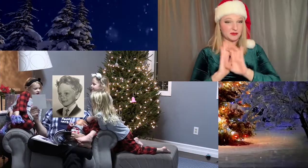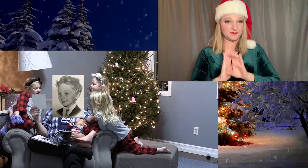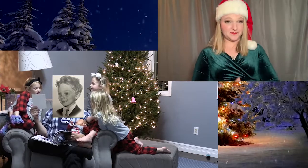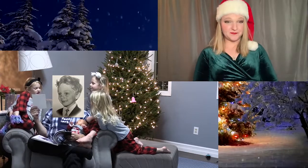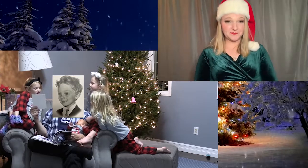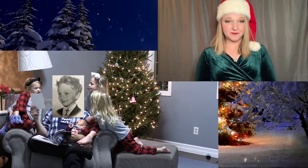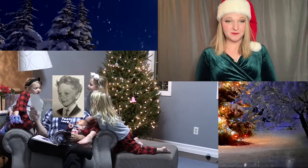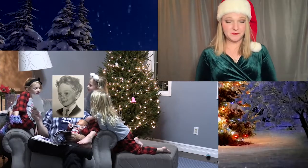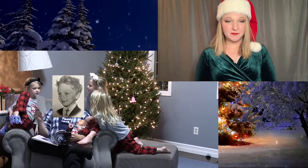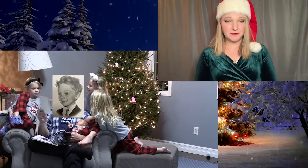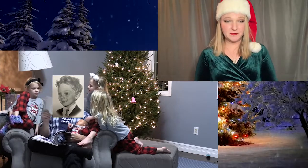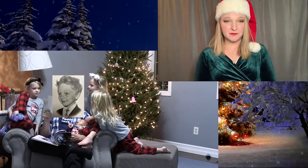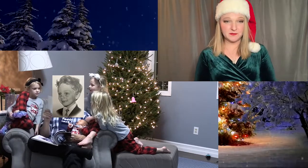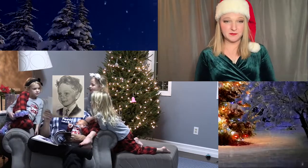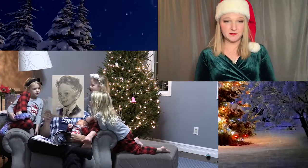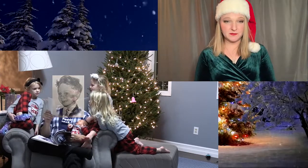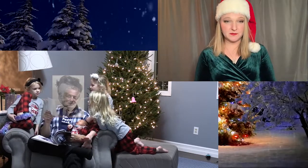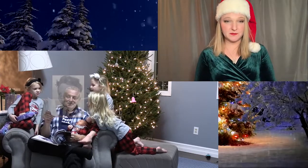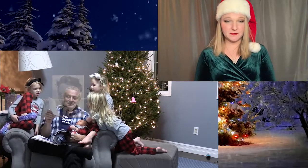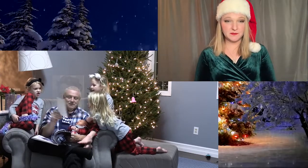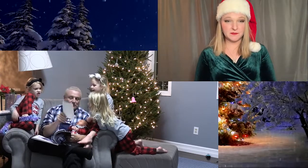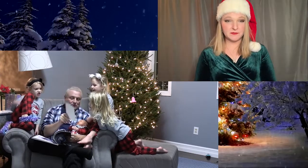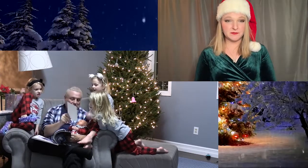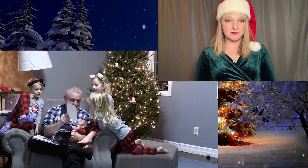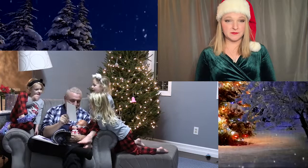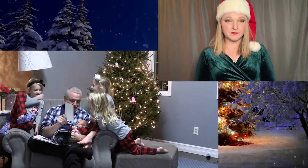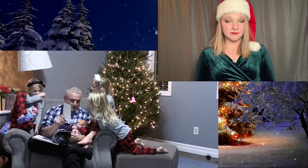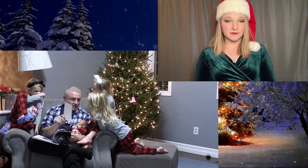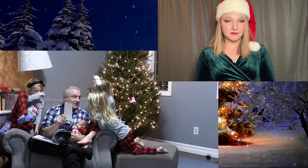see. Who lost the tooth?